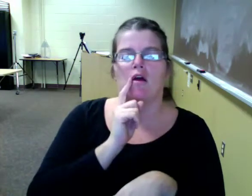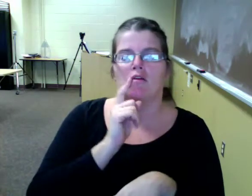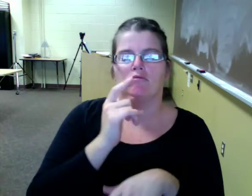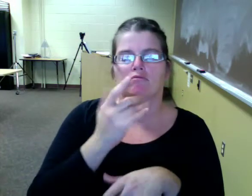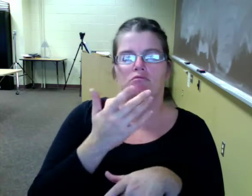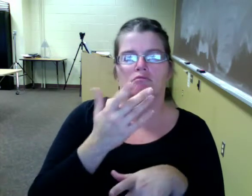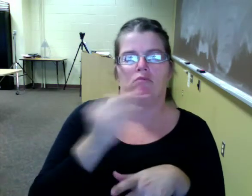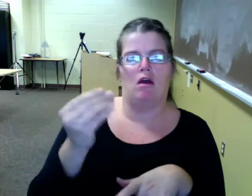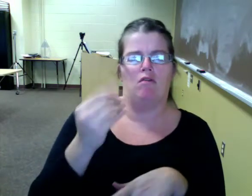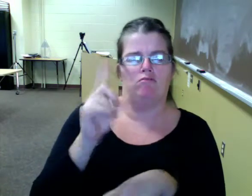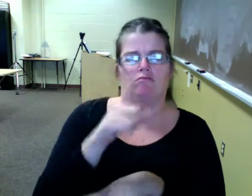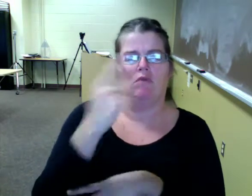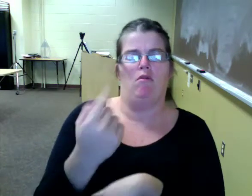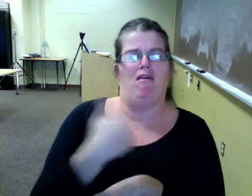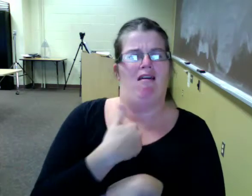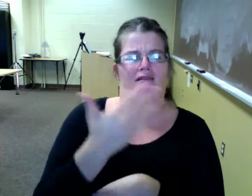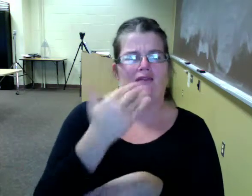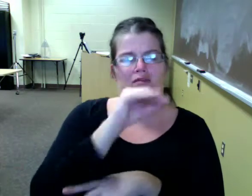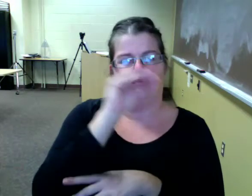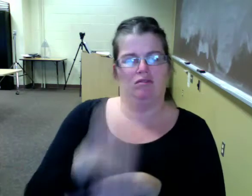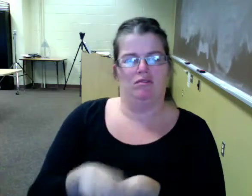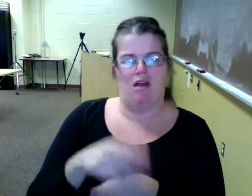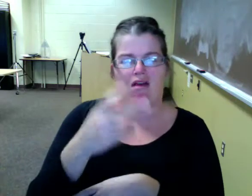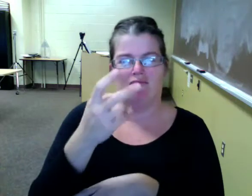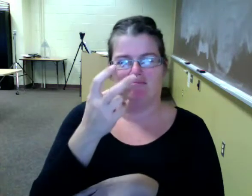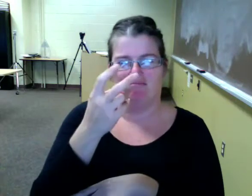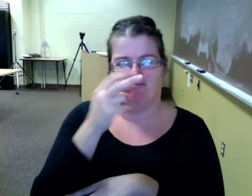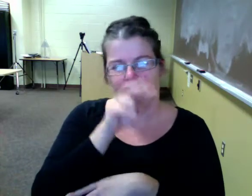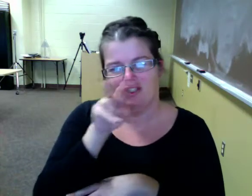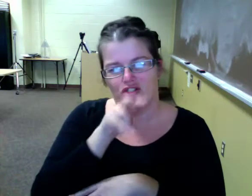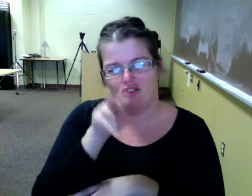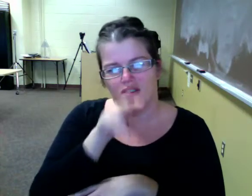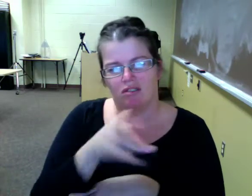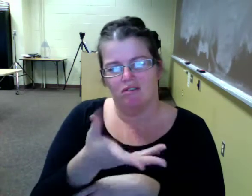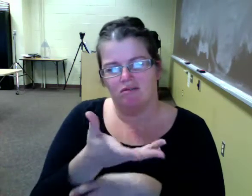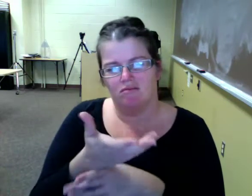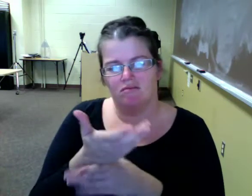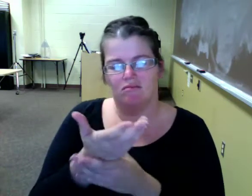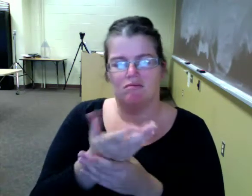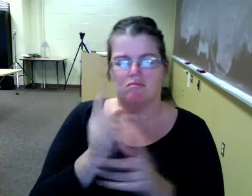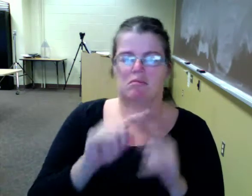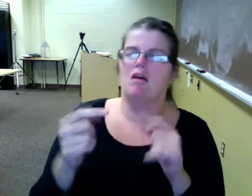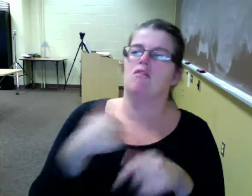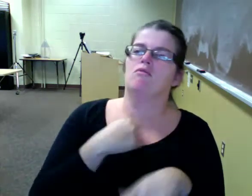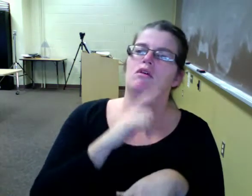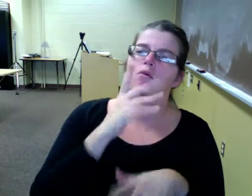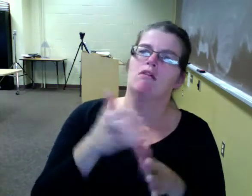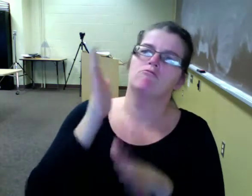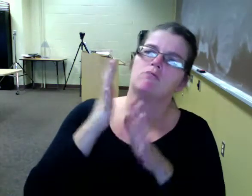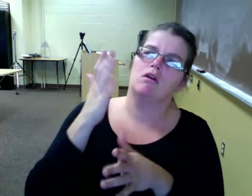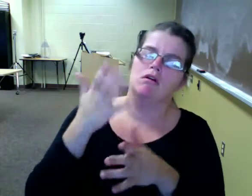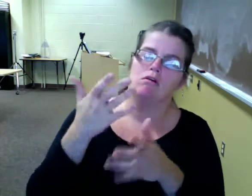15% peripheral vision, no direct vision. But I want to go back and tell some other stories about Danny because he's such an interesting